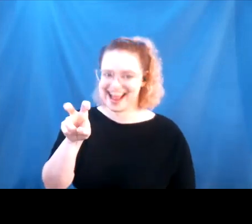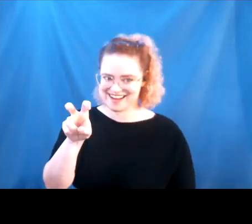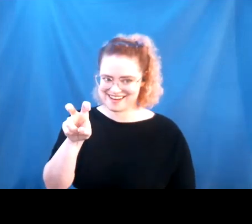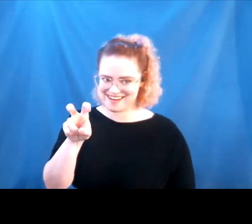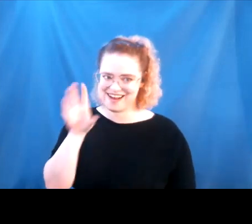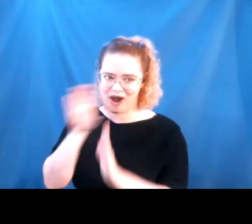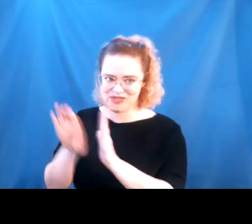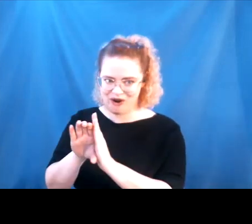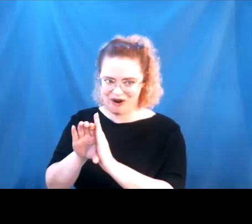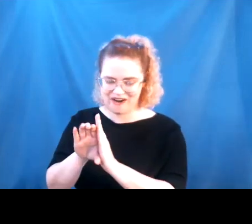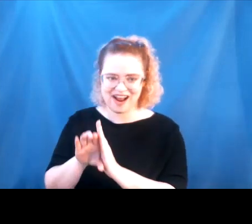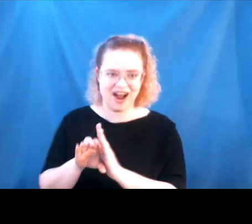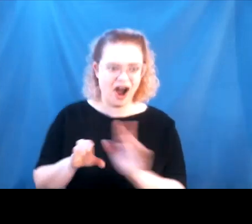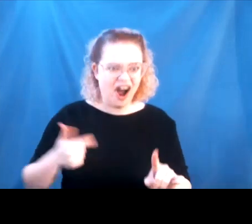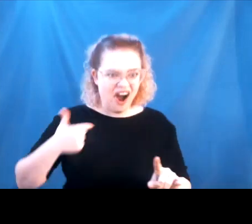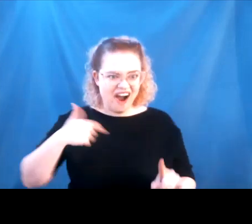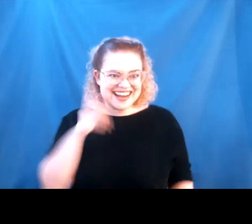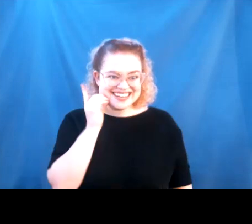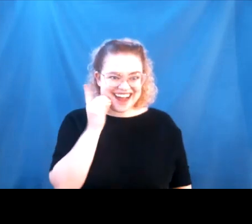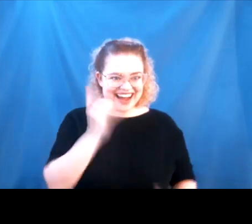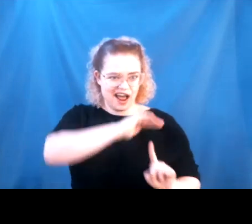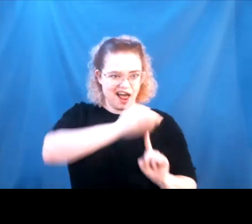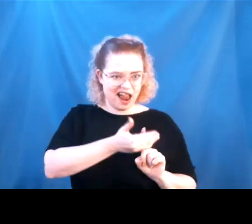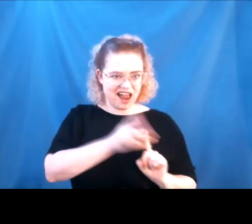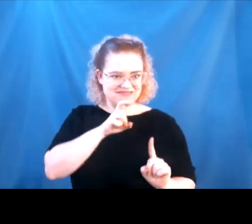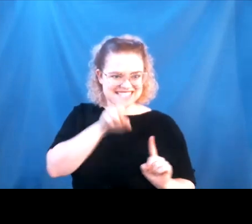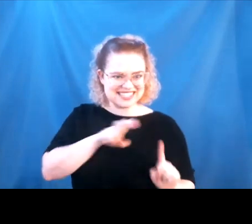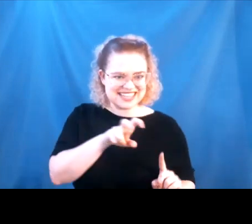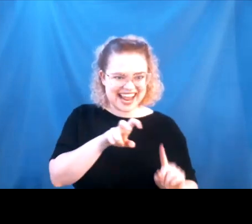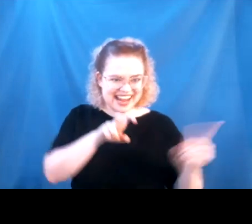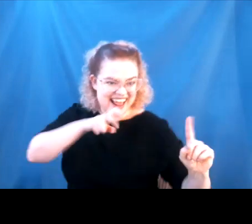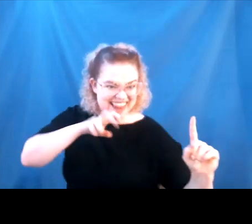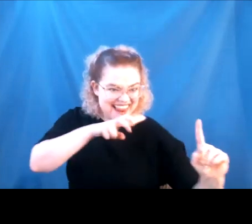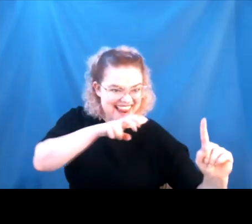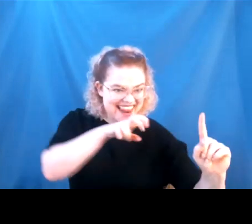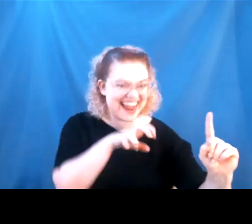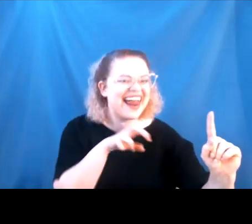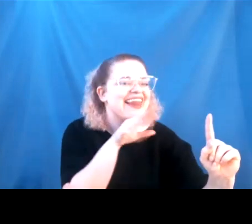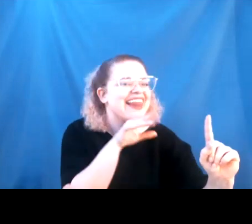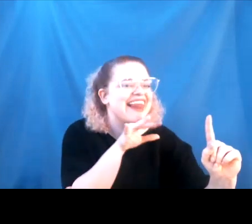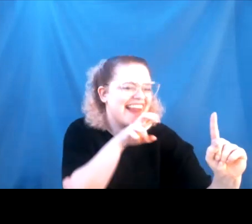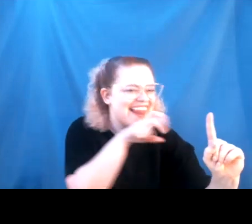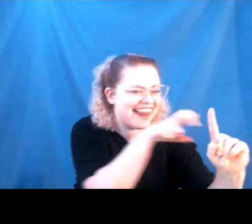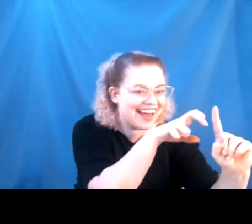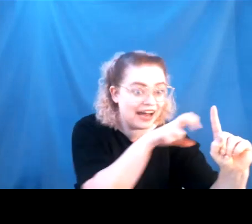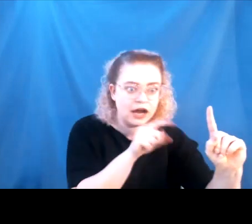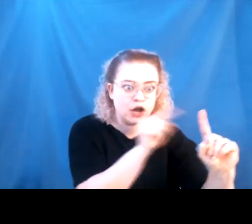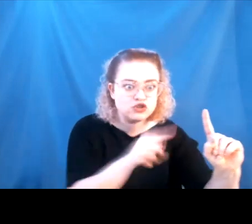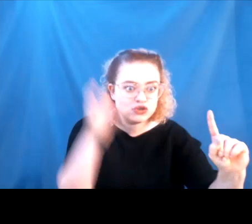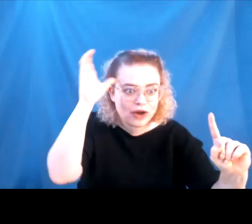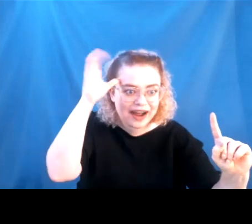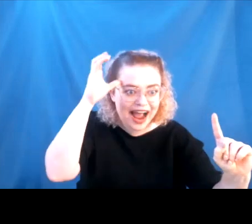Dinah lifts, slithers, and hisses at Chloe. Hey, gotcha. Dinah